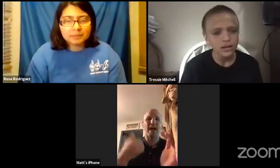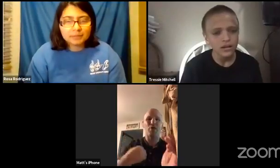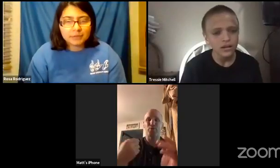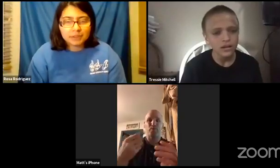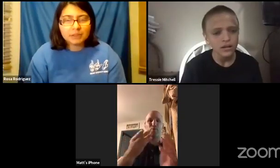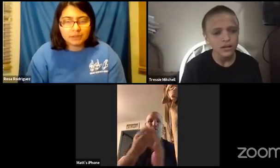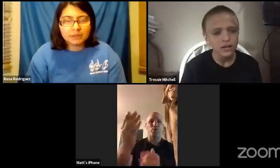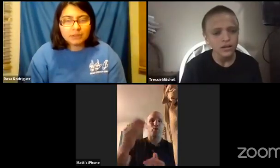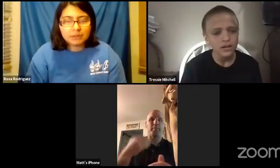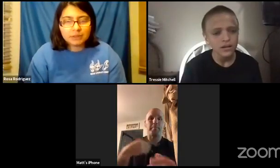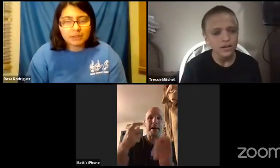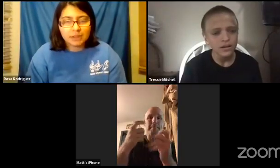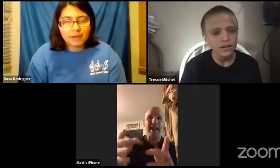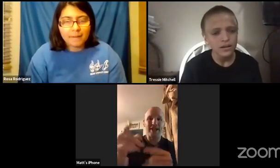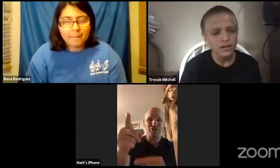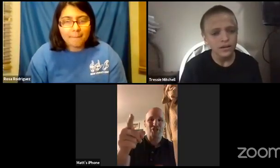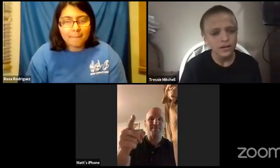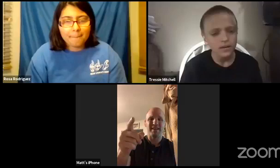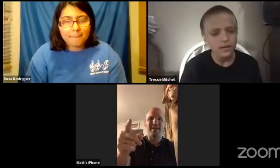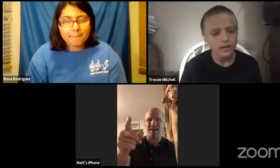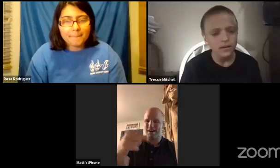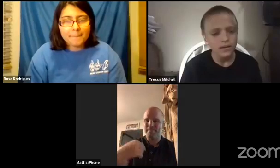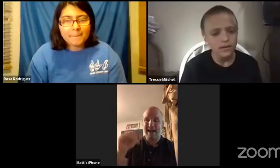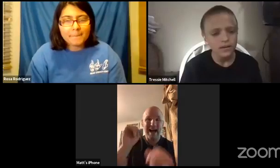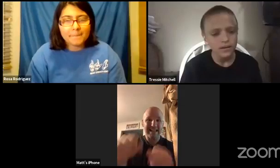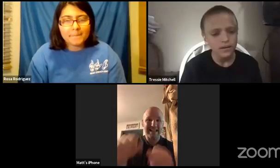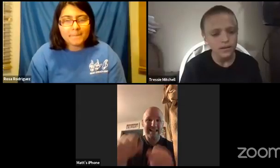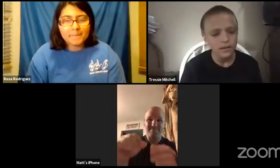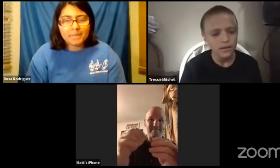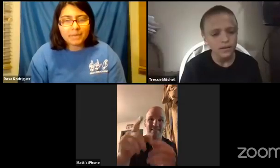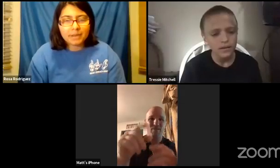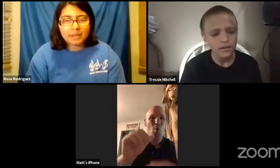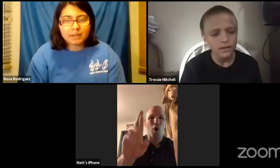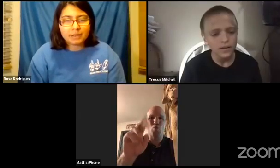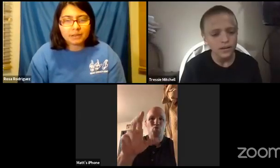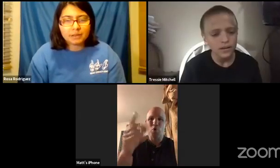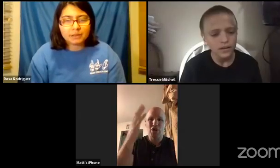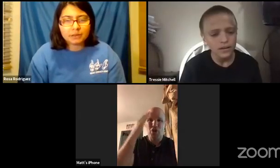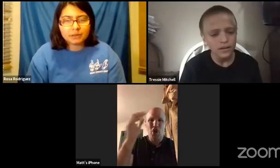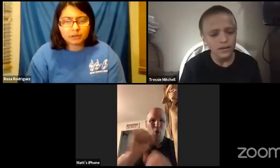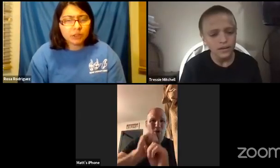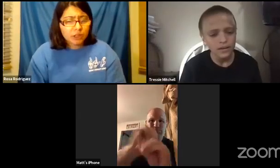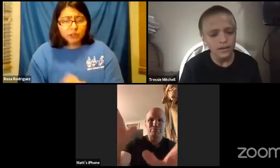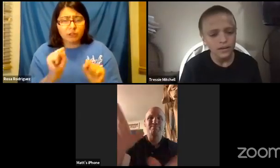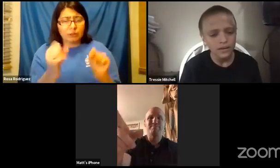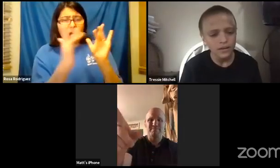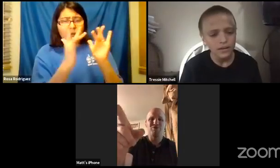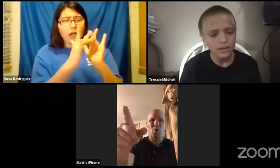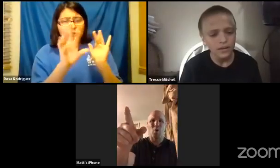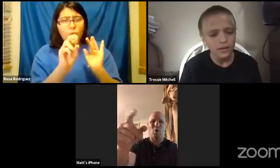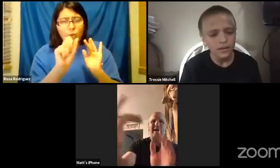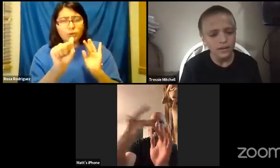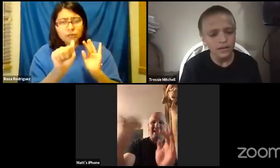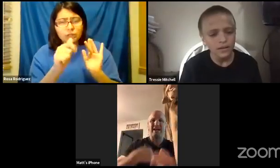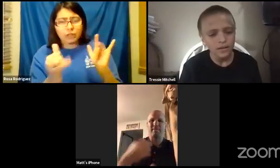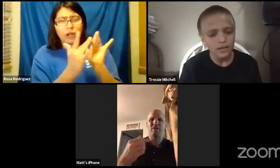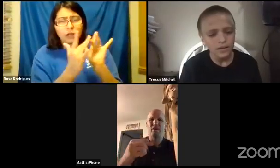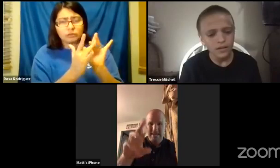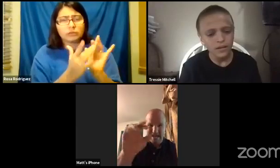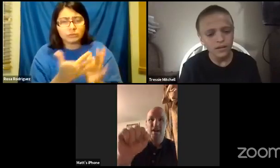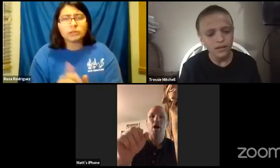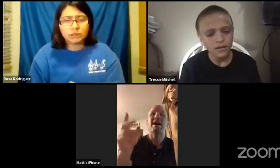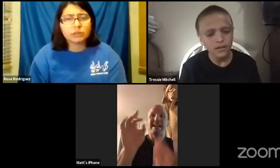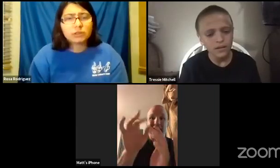video. That's how we wanted to know. How to, oh, well, you know what? Tell them, contact my manager or Rosa. You can